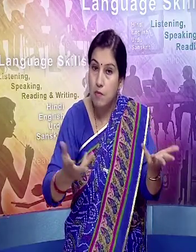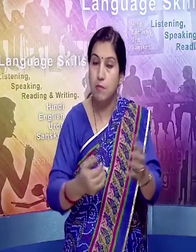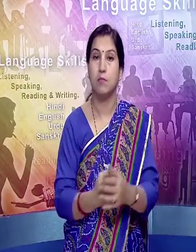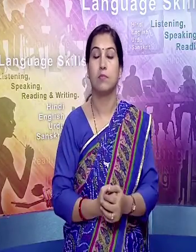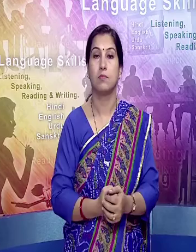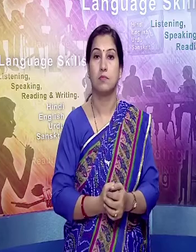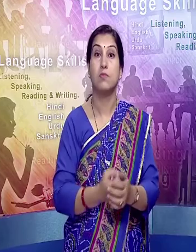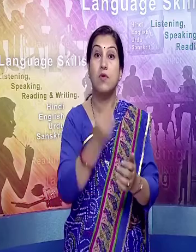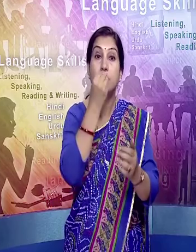nutrients,